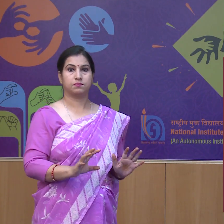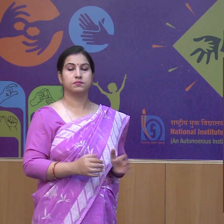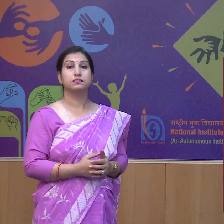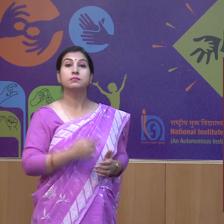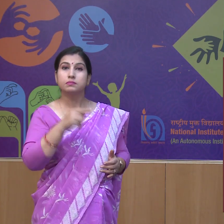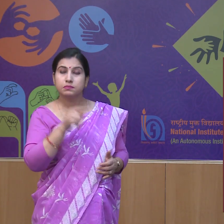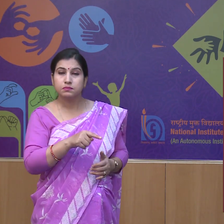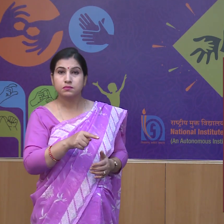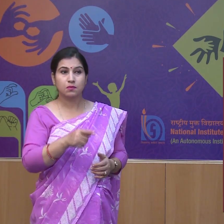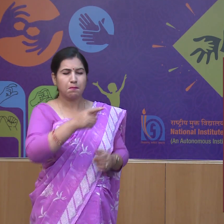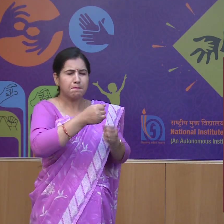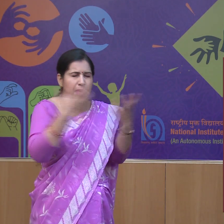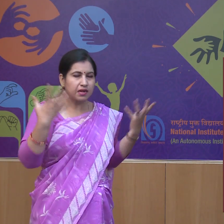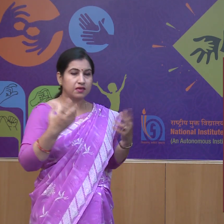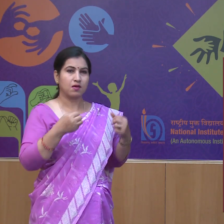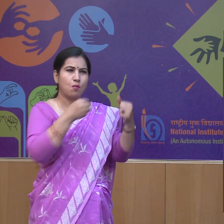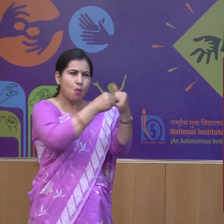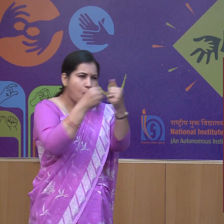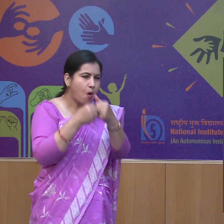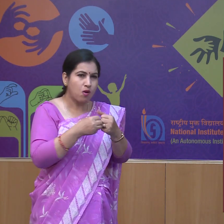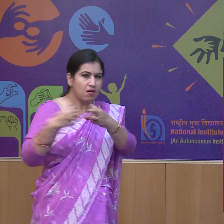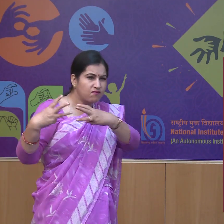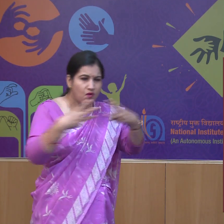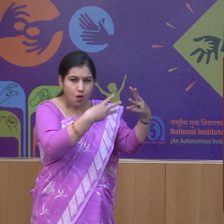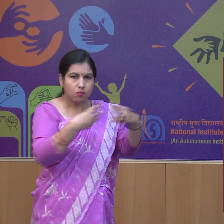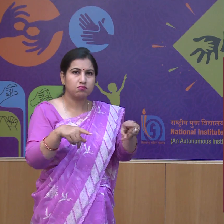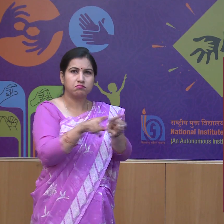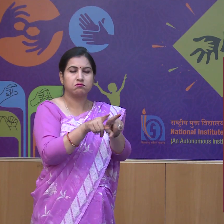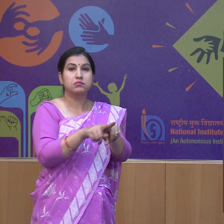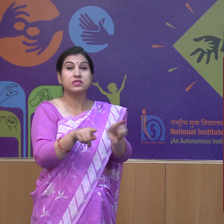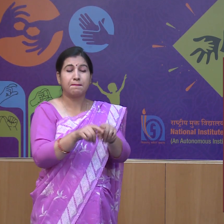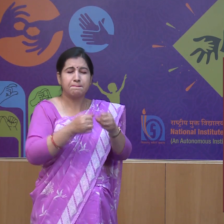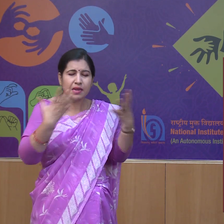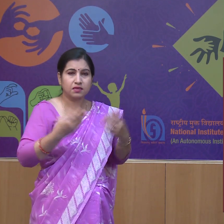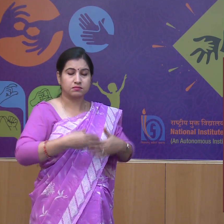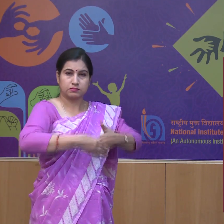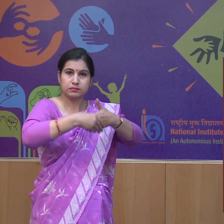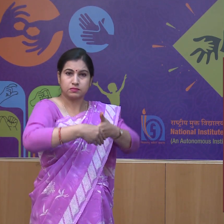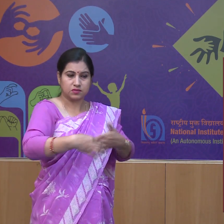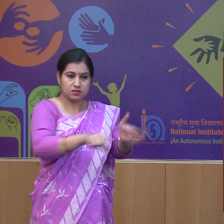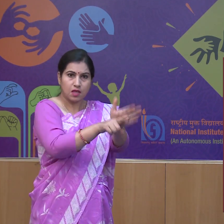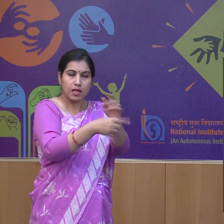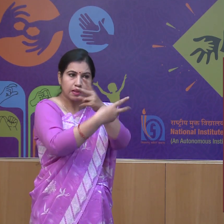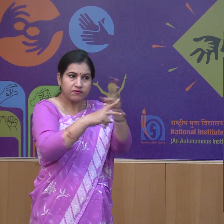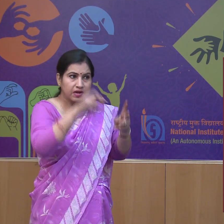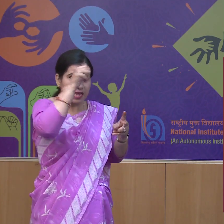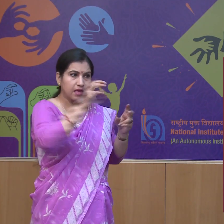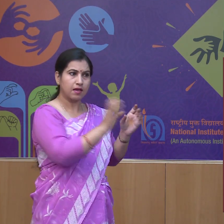They fought many wars and signed many treaties with various Indian